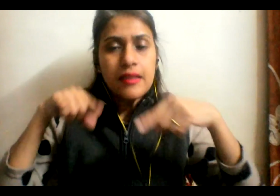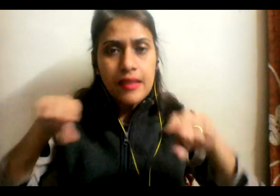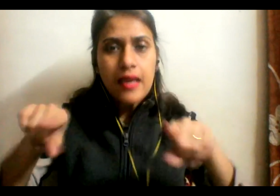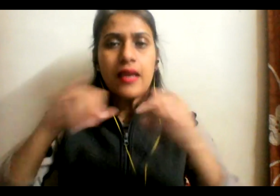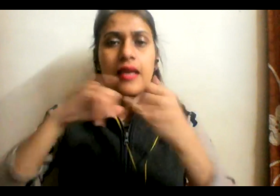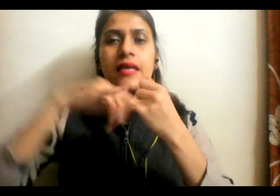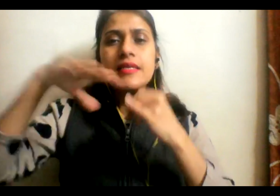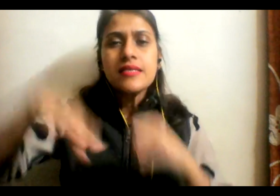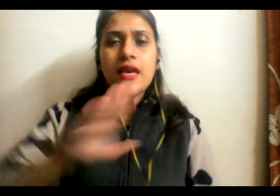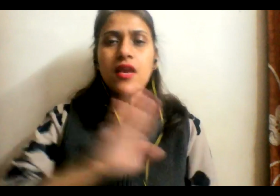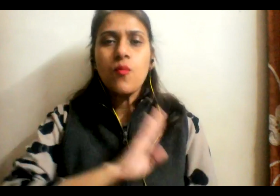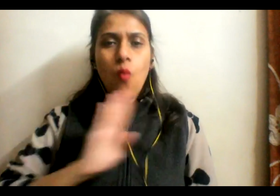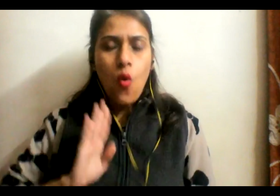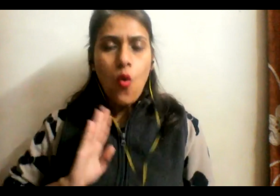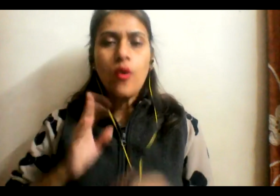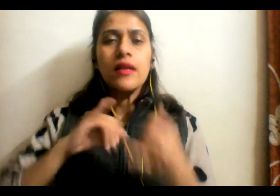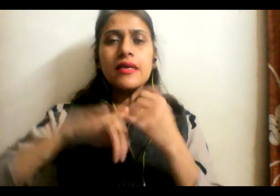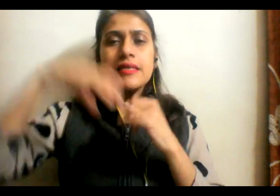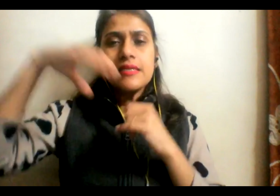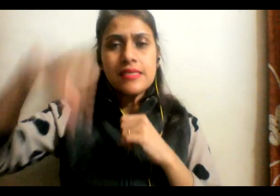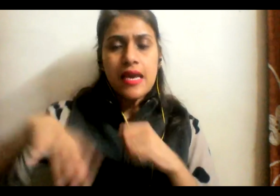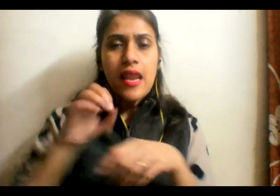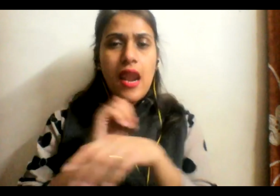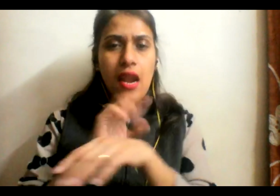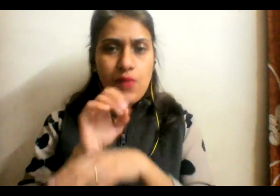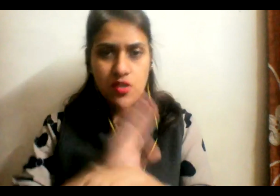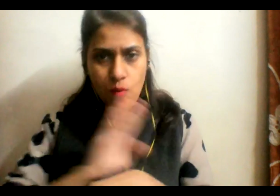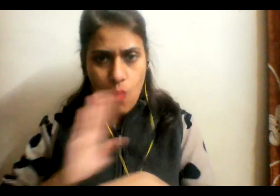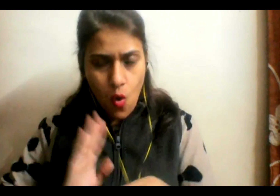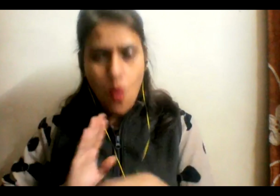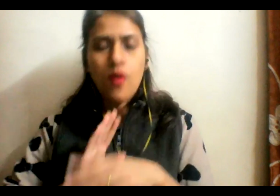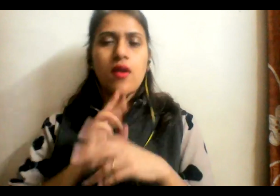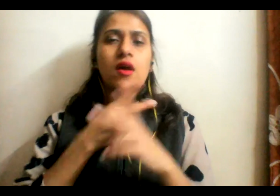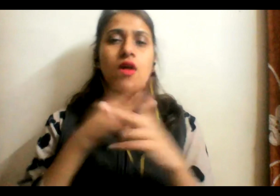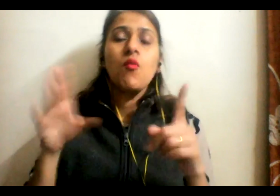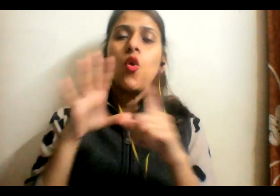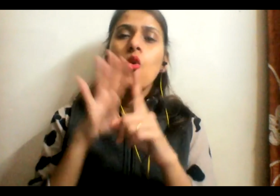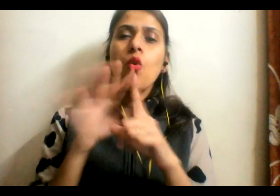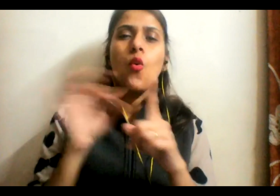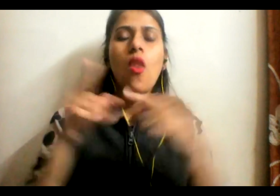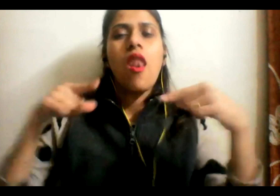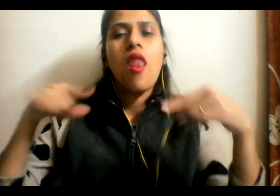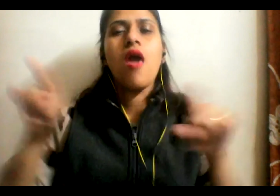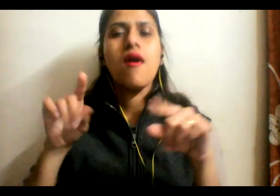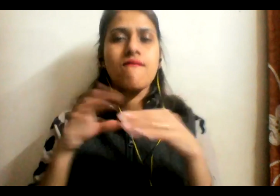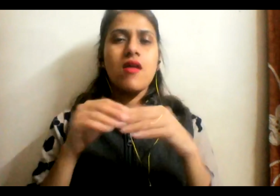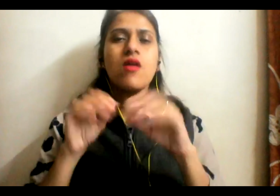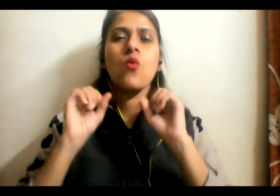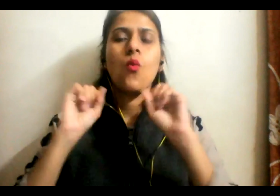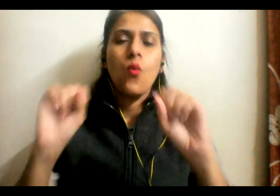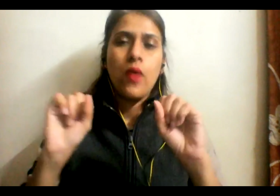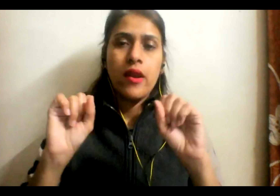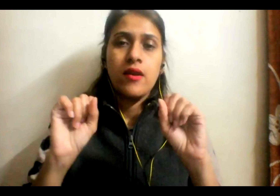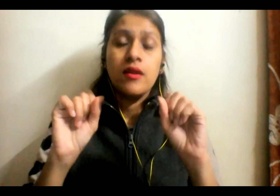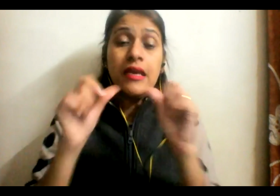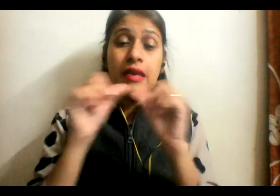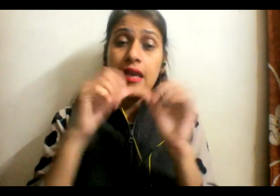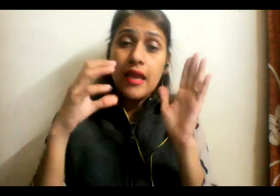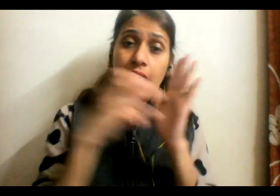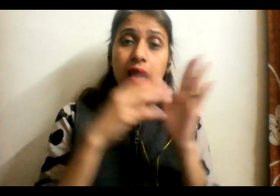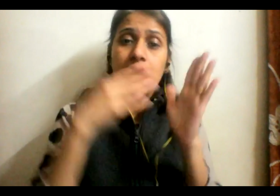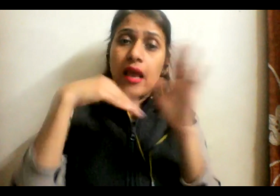state advisory boards and a state team for this particular subject. So these are within the act, because India, as you